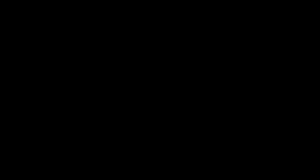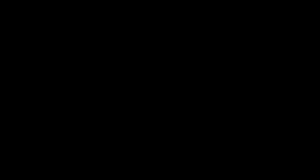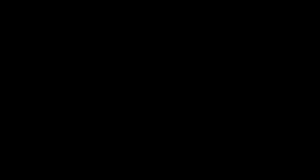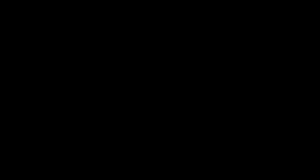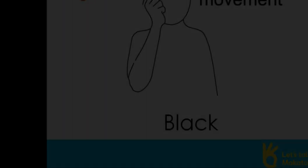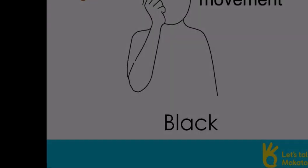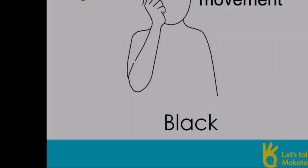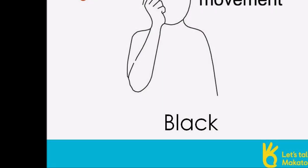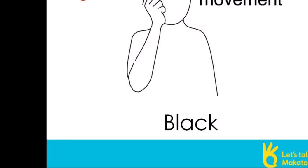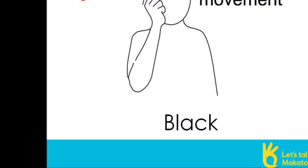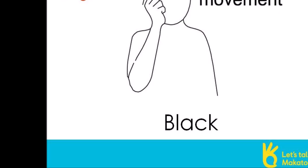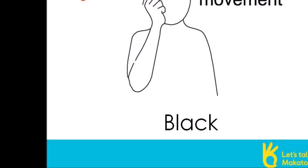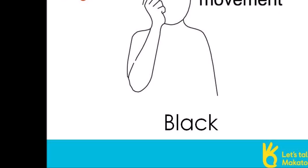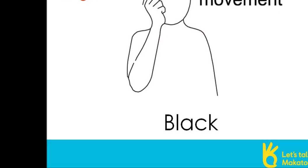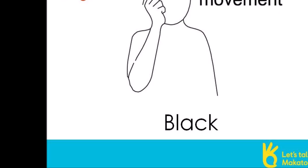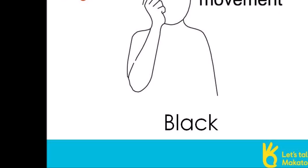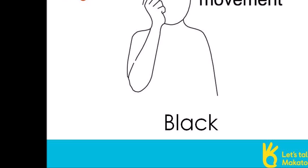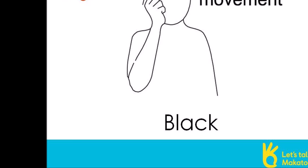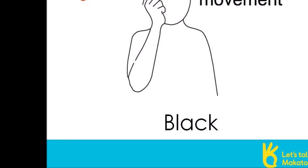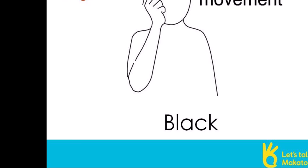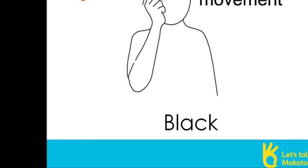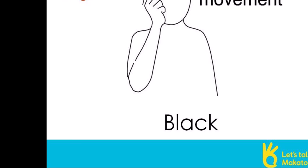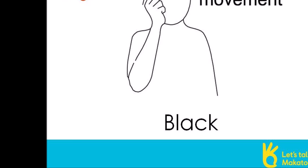says hello, is re-